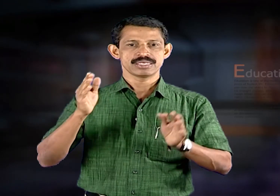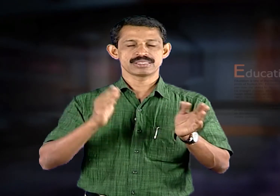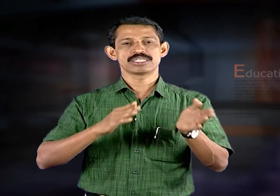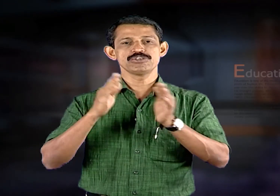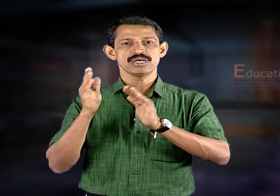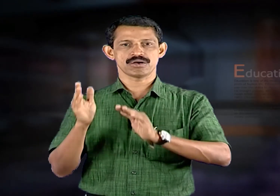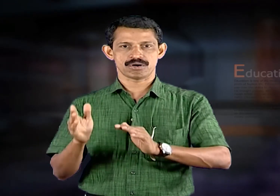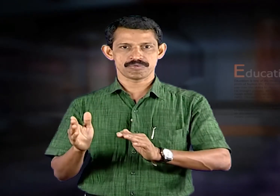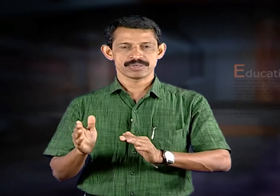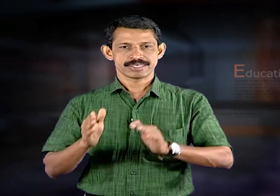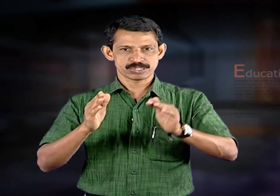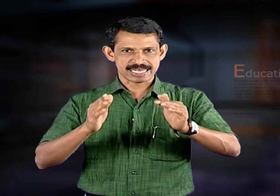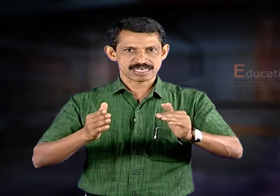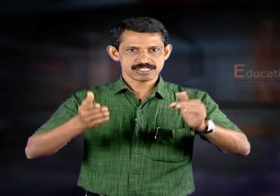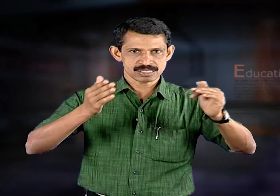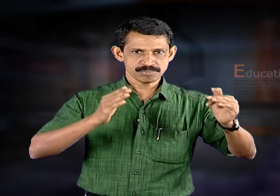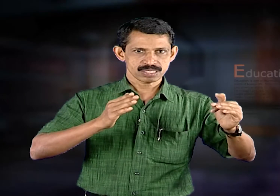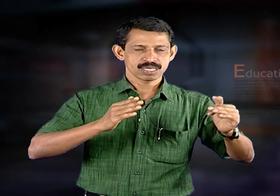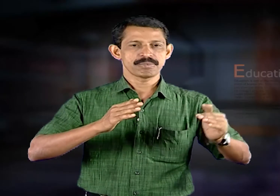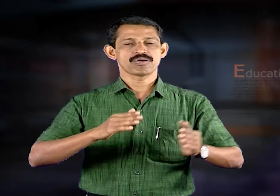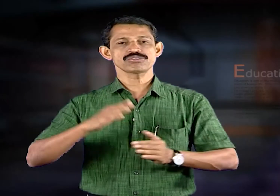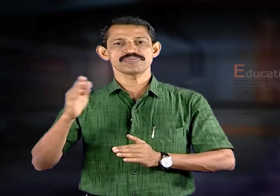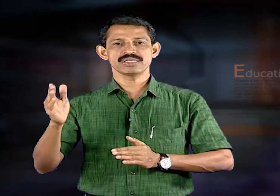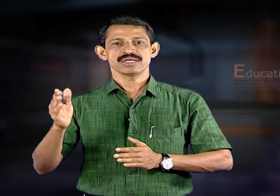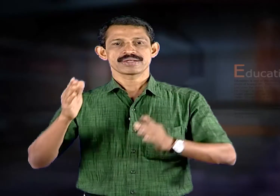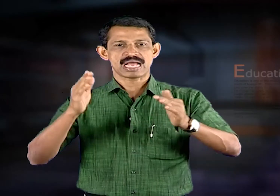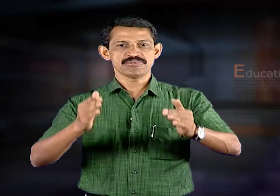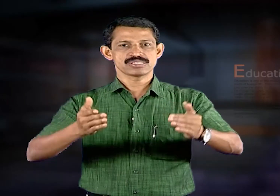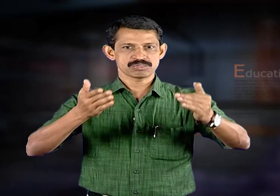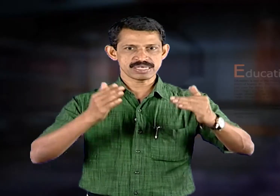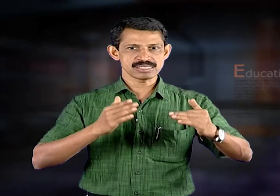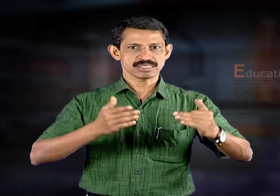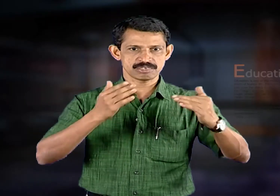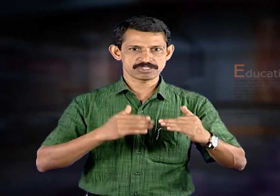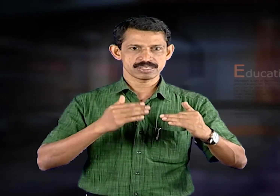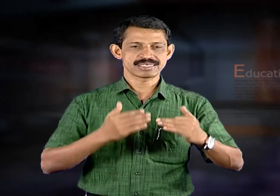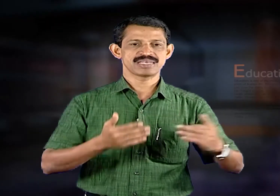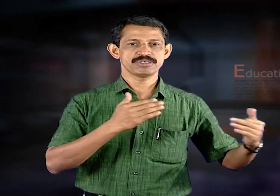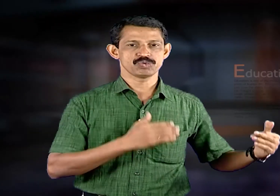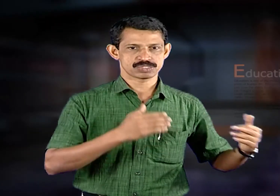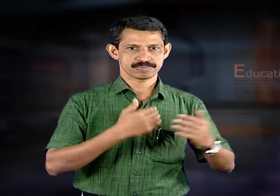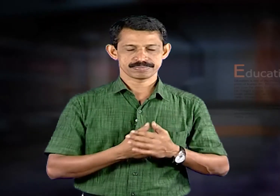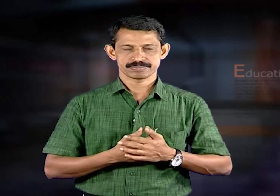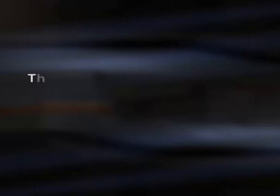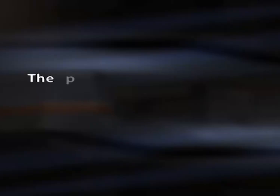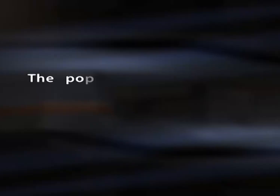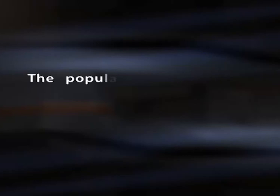the renewal of educational systems because of the diverse situations in which it can be used. The